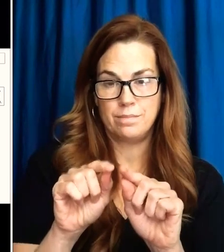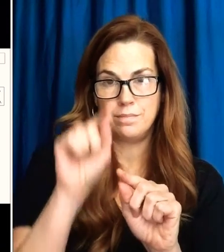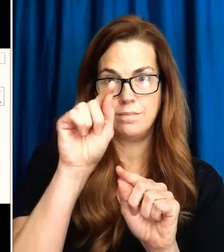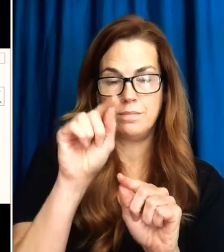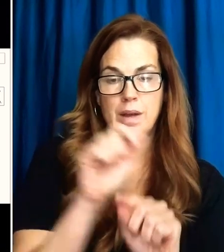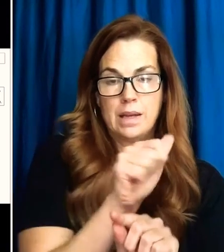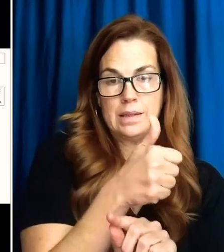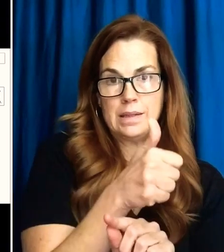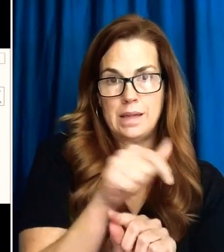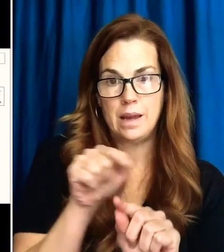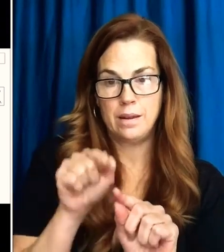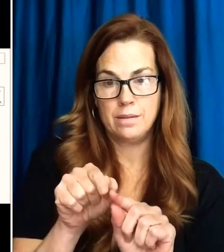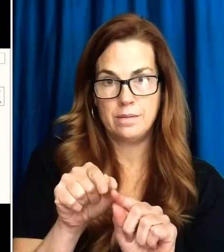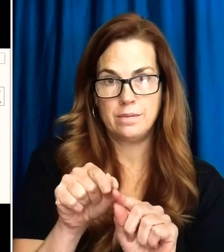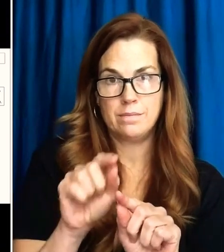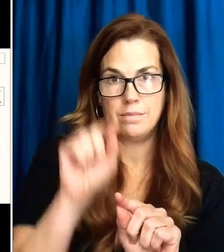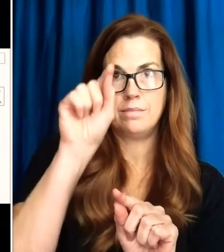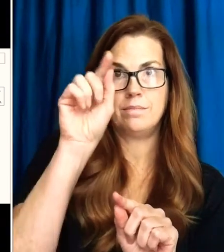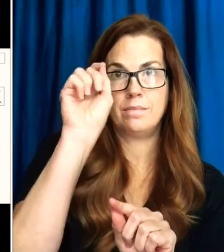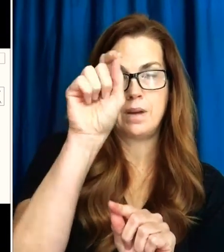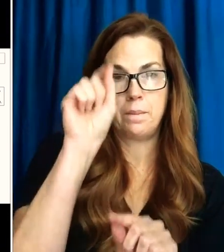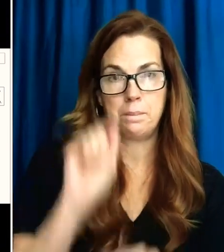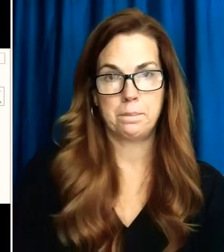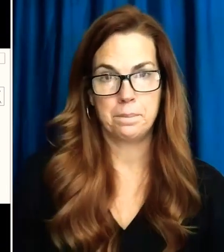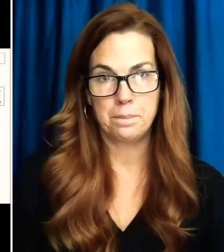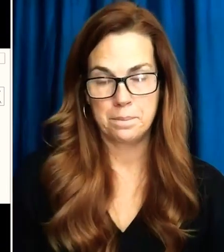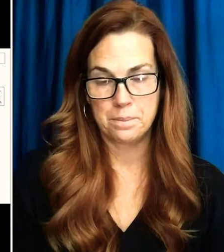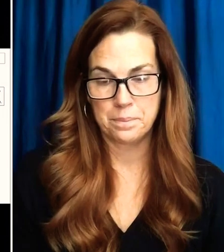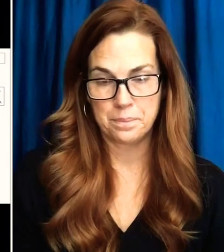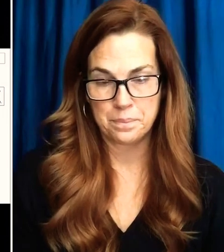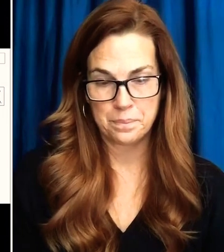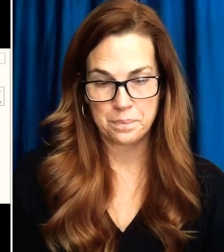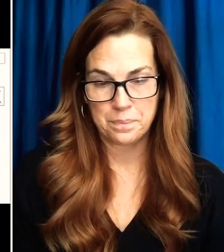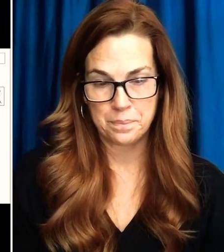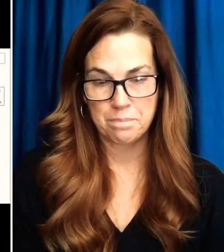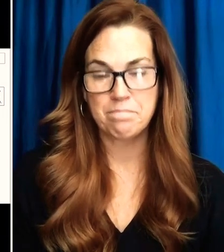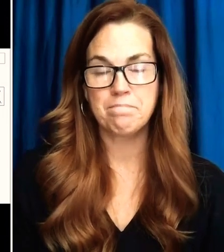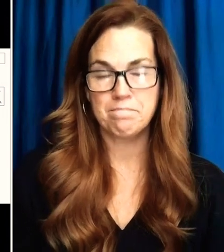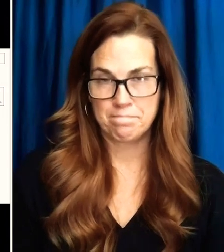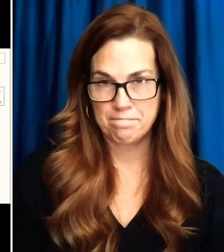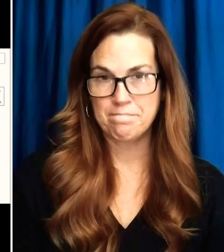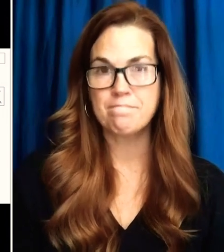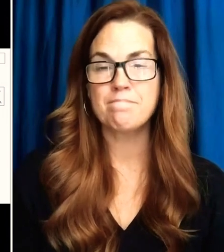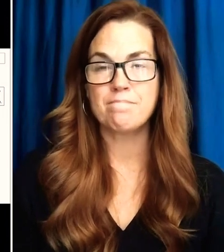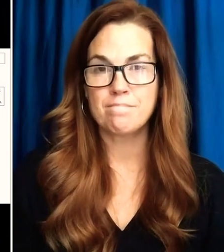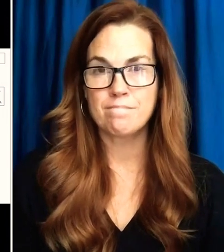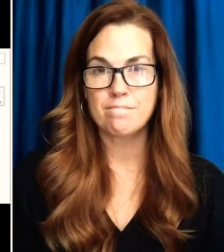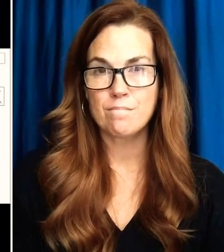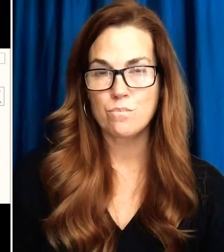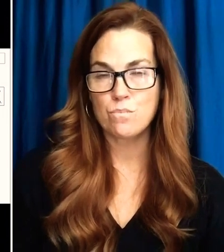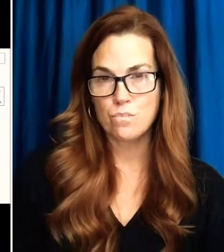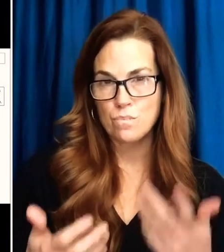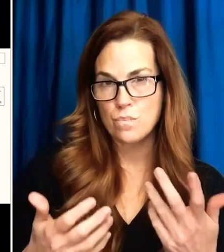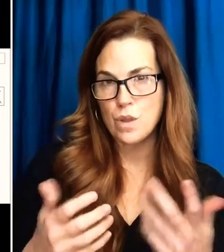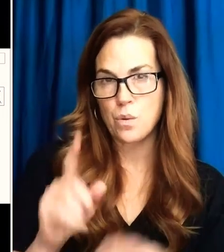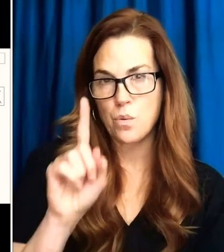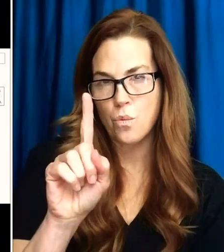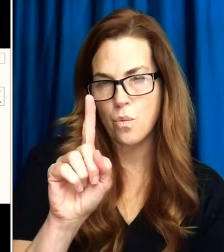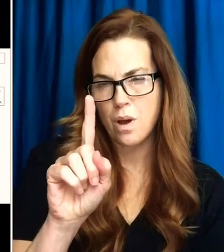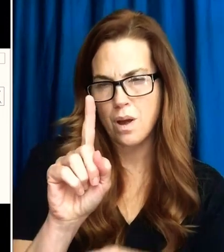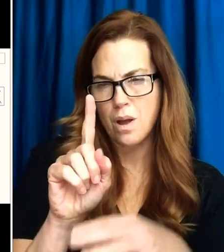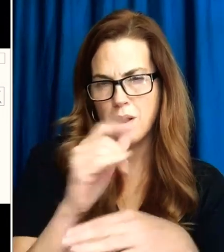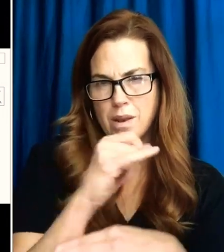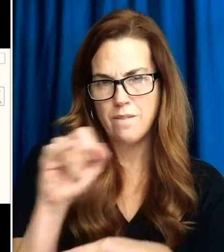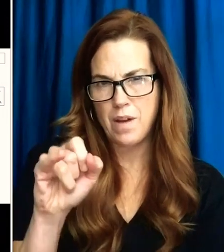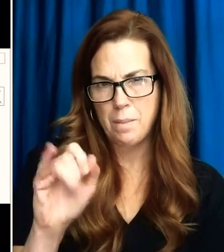straight up. All right, so how many times does 9 go into 1? Well, 9 can't go into 1, so I'm going to put a